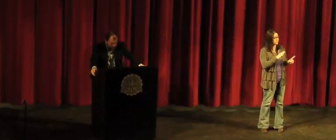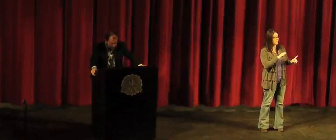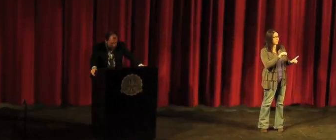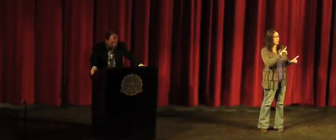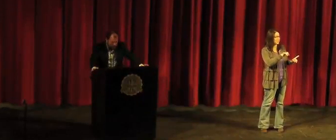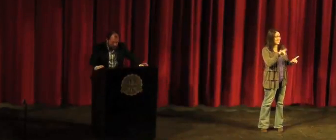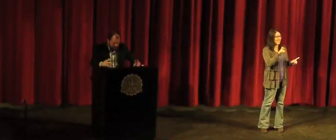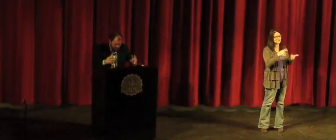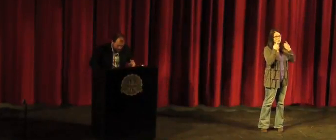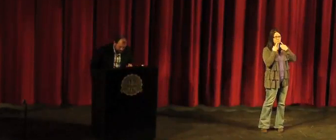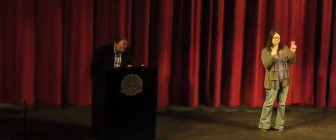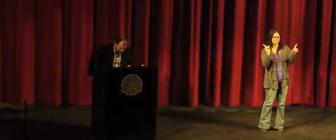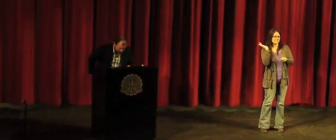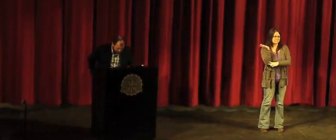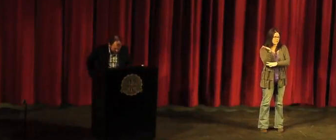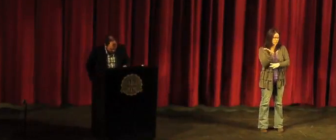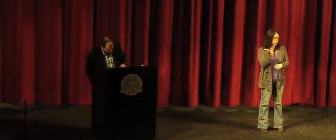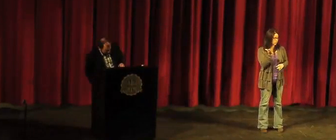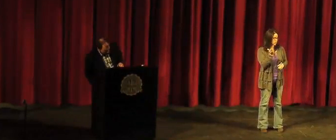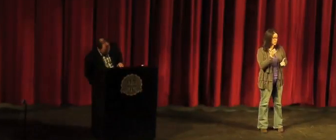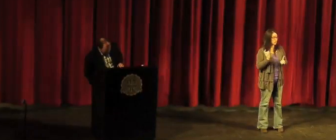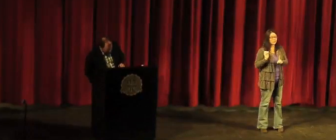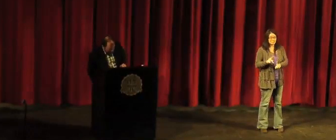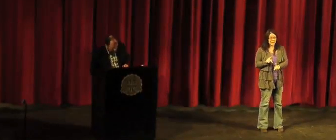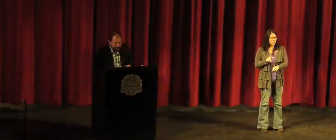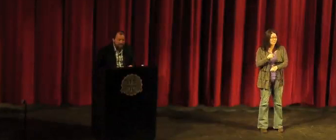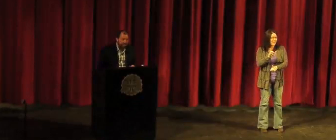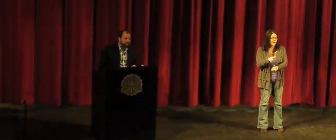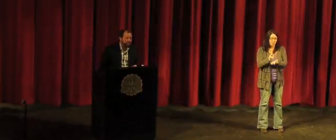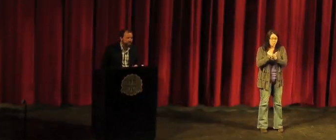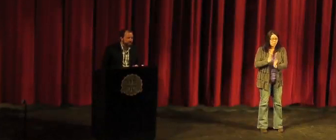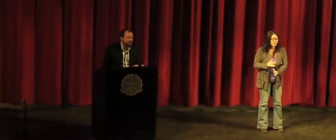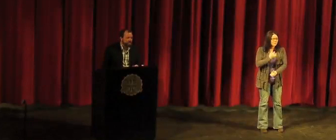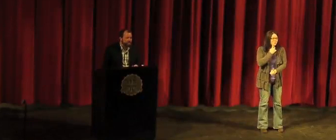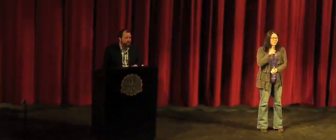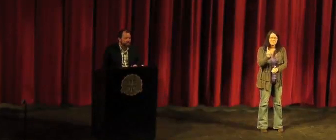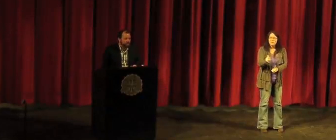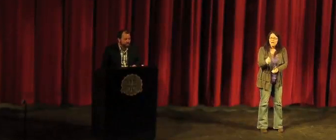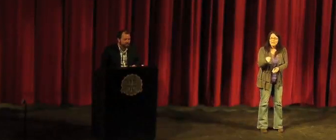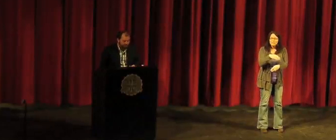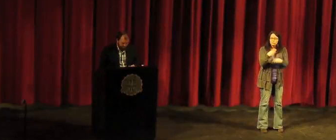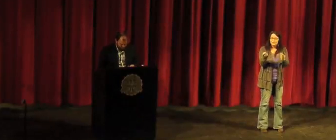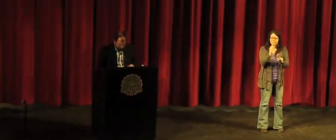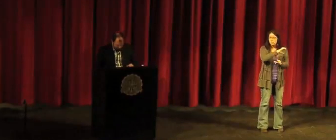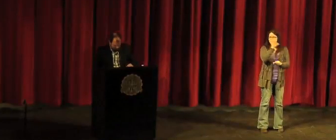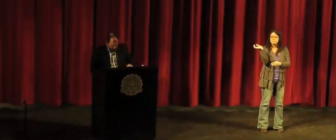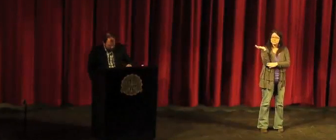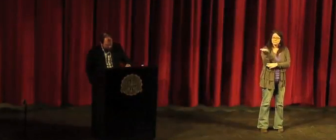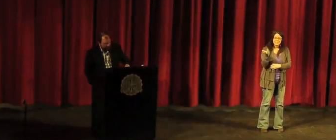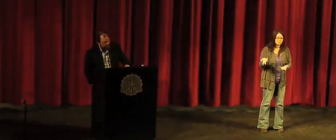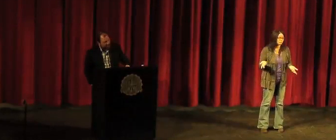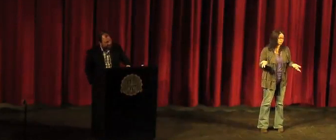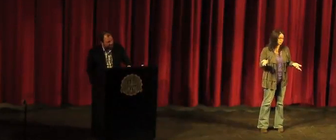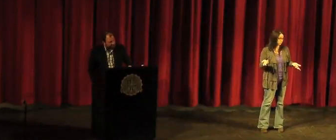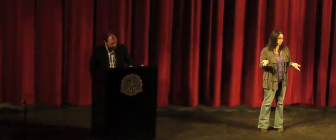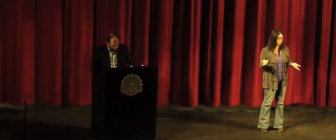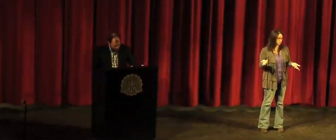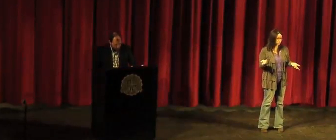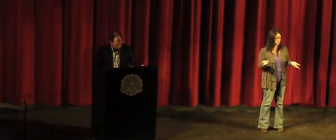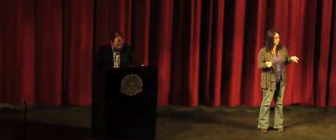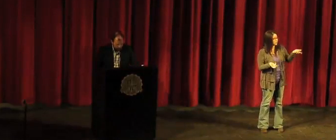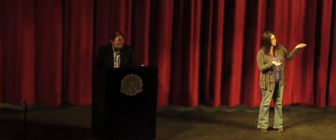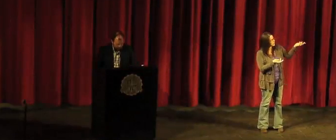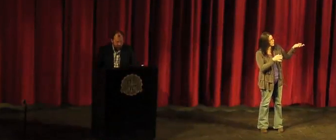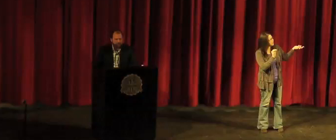life. And so he comes back to Lionel for help and says, "I need to deliver a Christmas speech." And Lionel says,